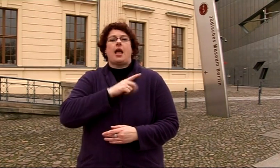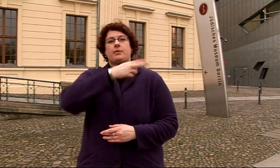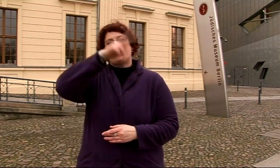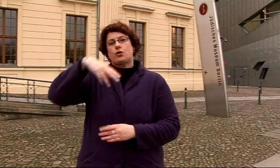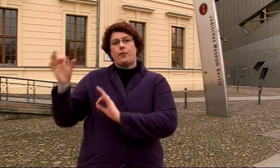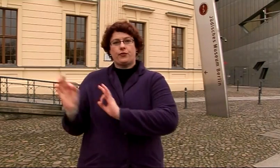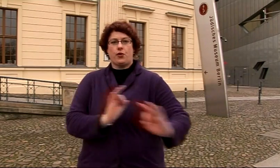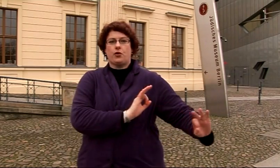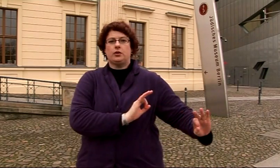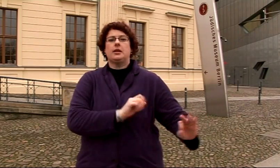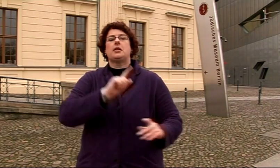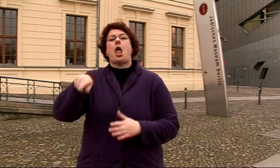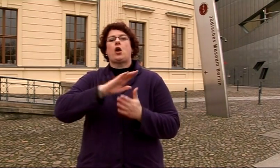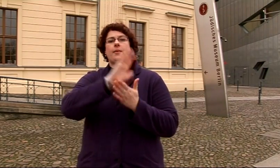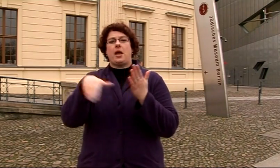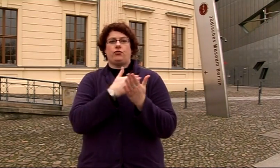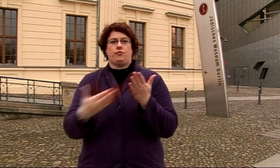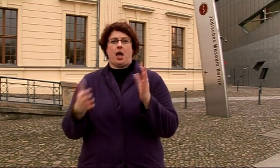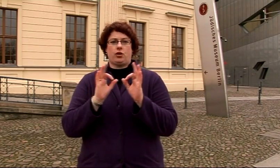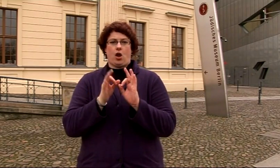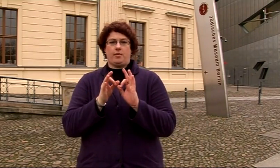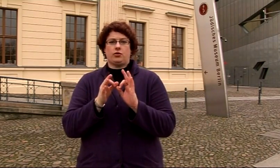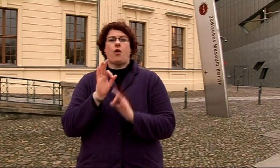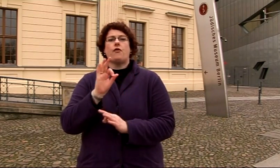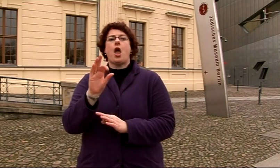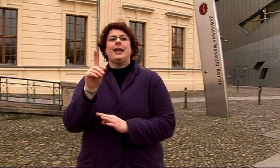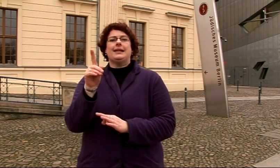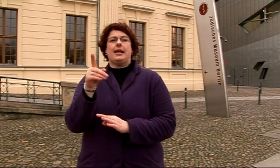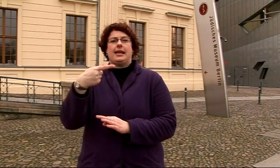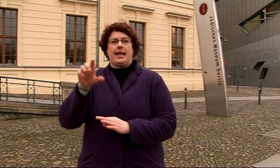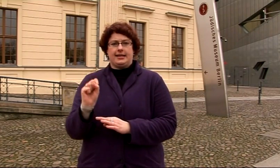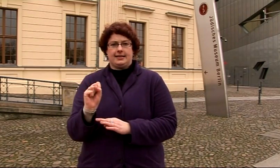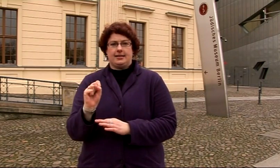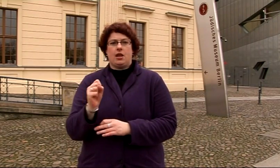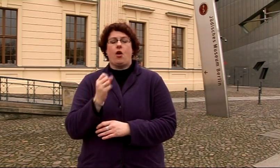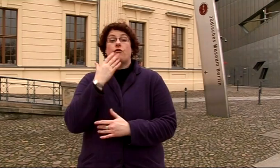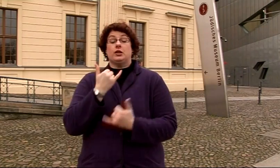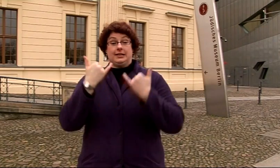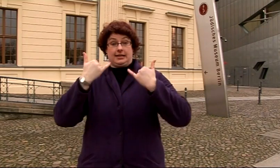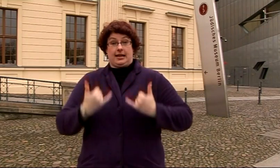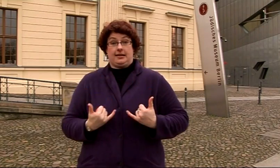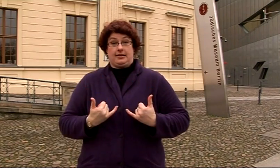Language. I would like to take you on a tour of our museum, which has become one of Europe's prominent cultural